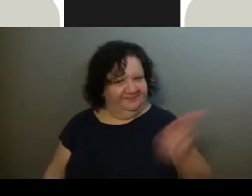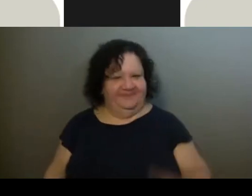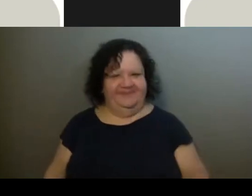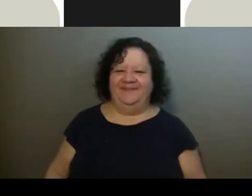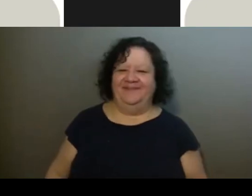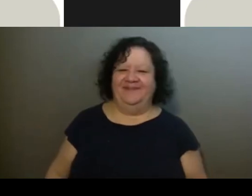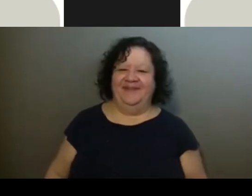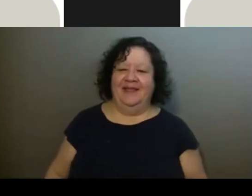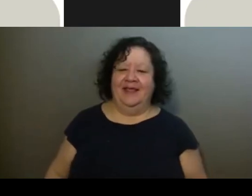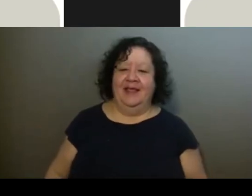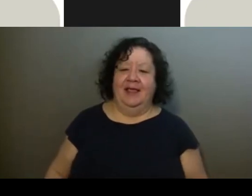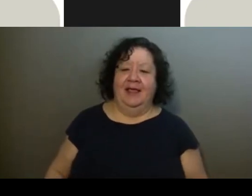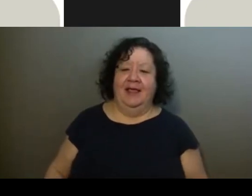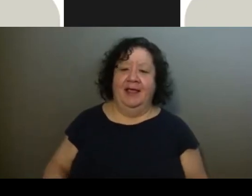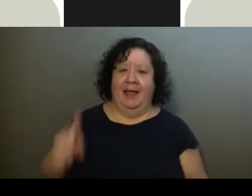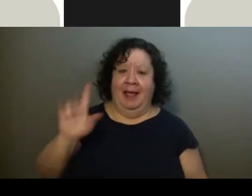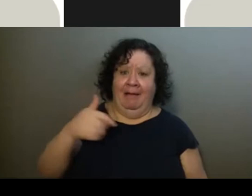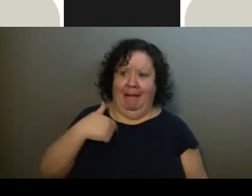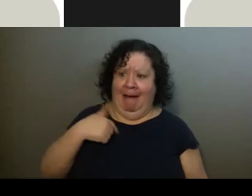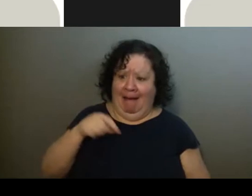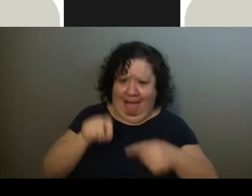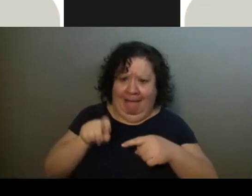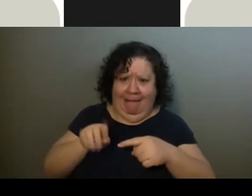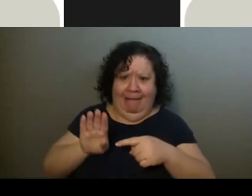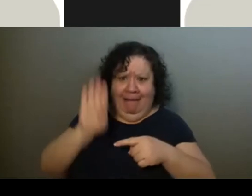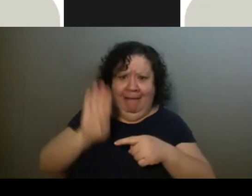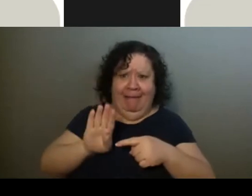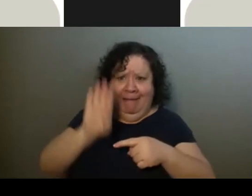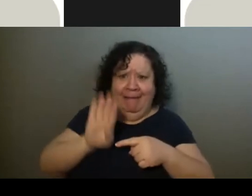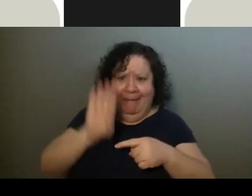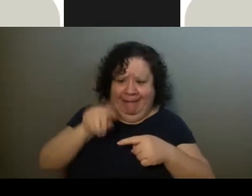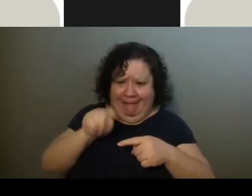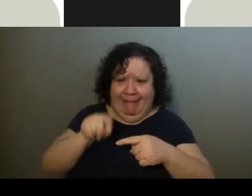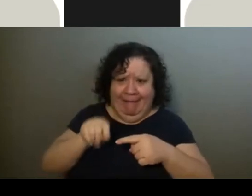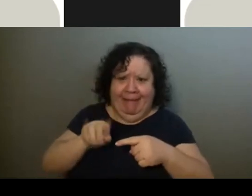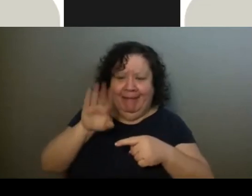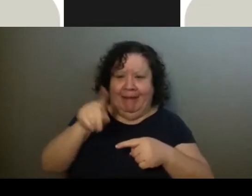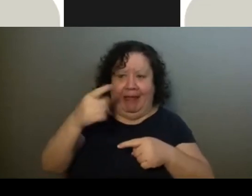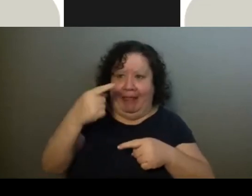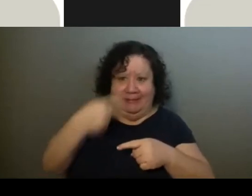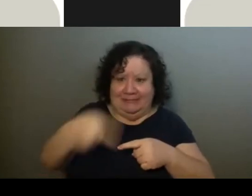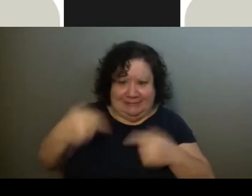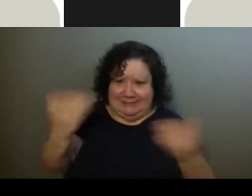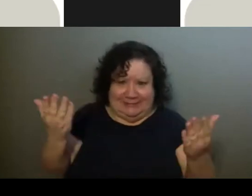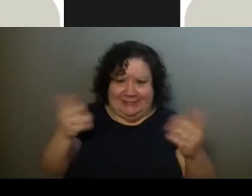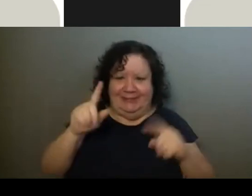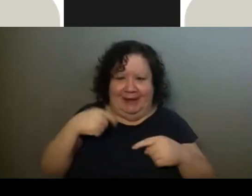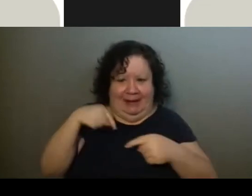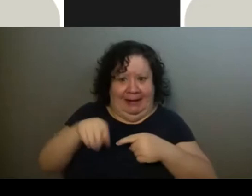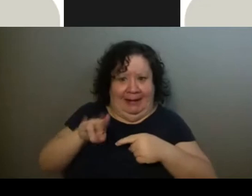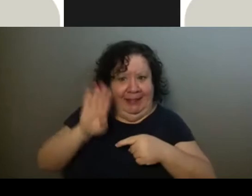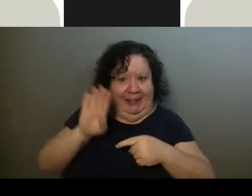to raise my hand just like that. So thank you first of all very much, Ghulam Nabi, for your interesting